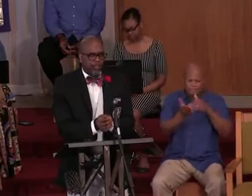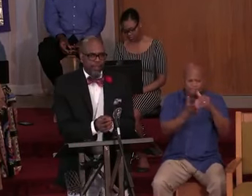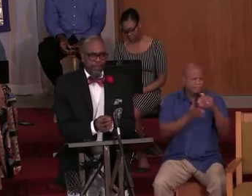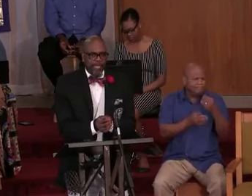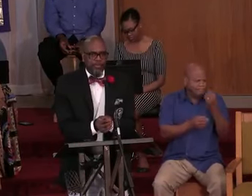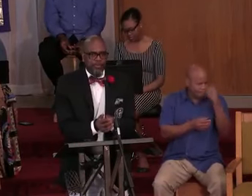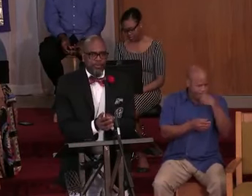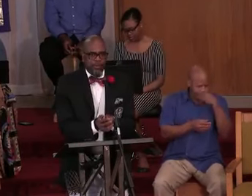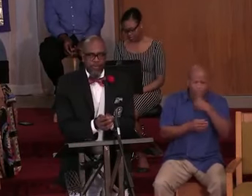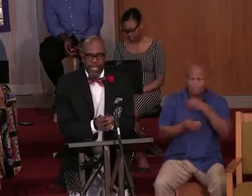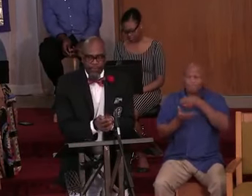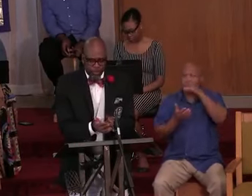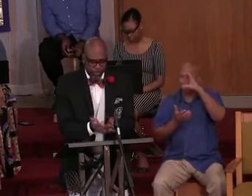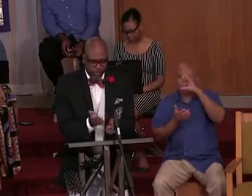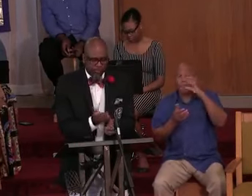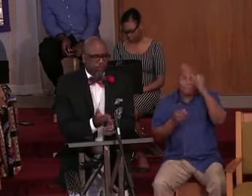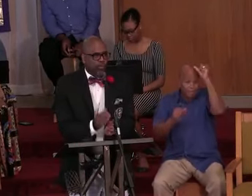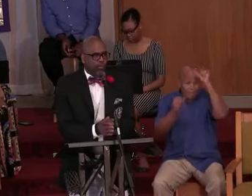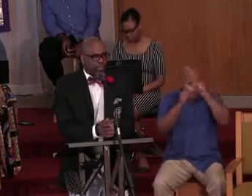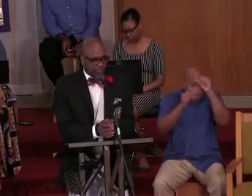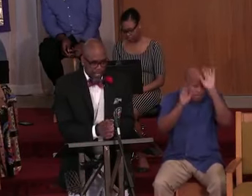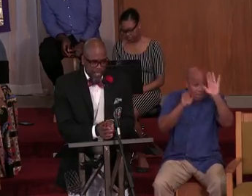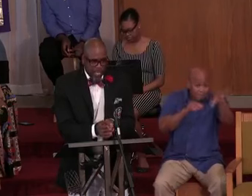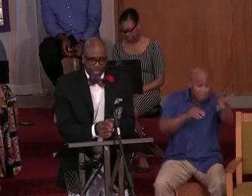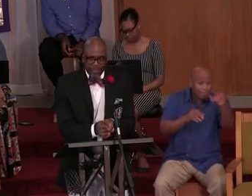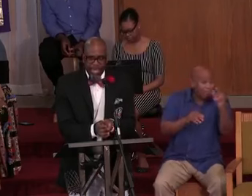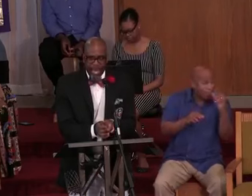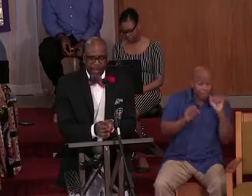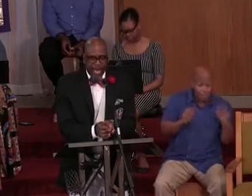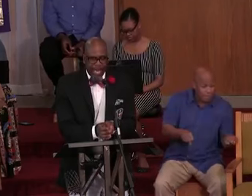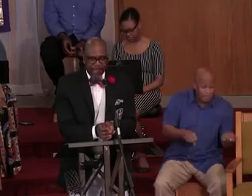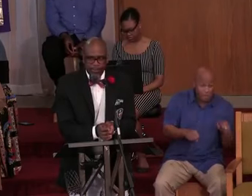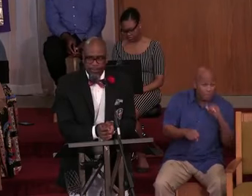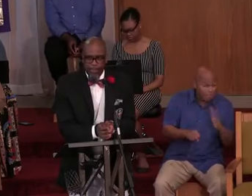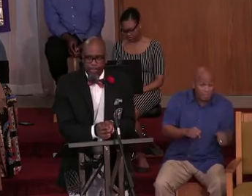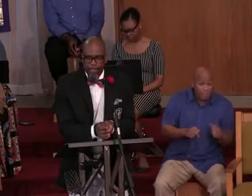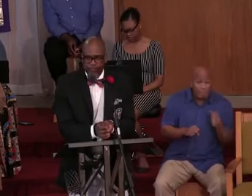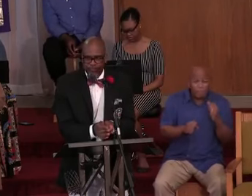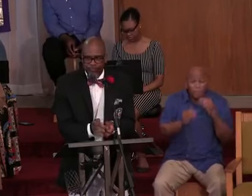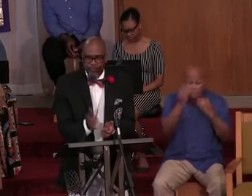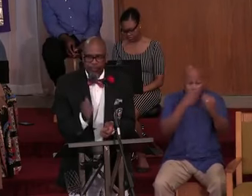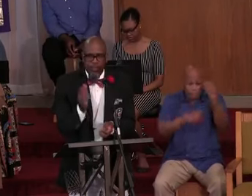I want to remind you, if you weren't able to commune with us even now live,